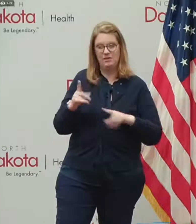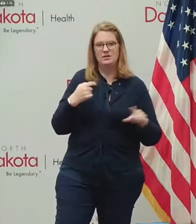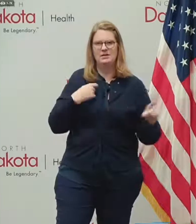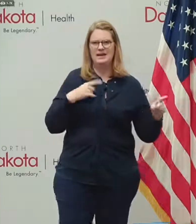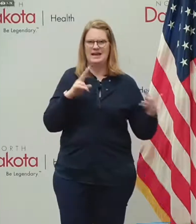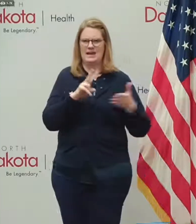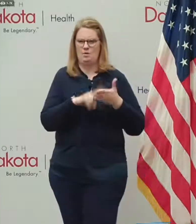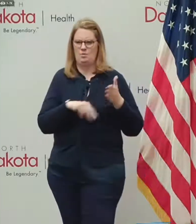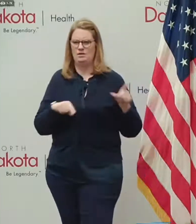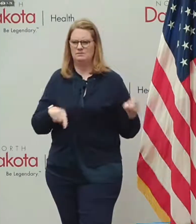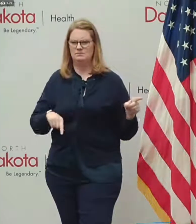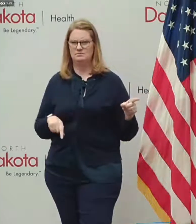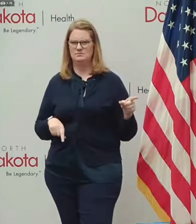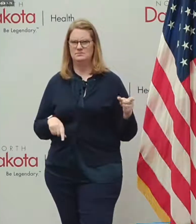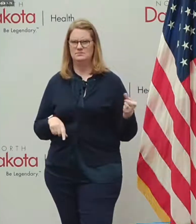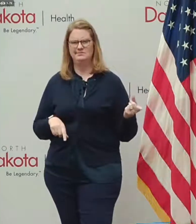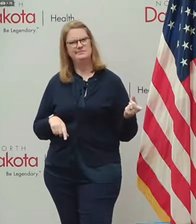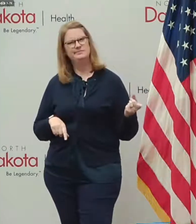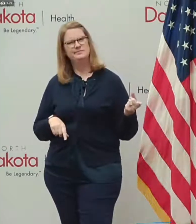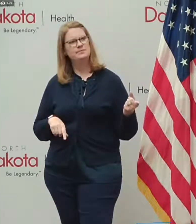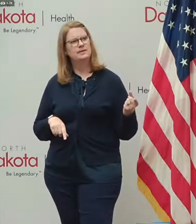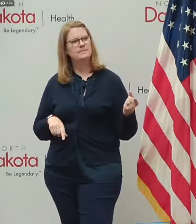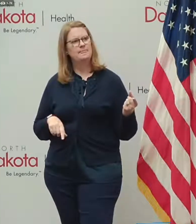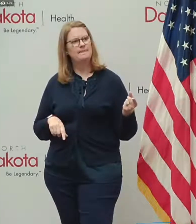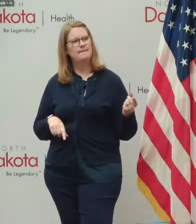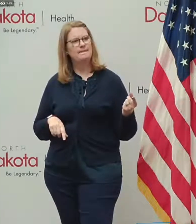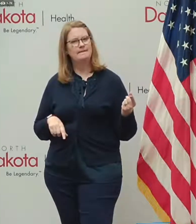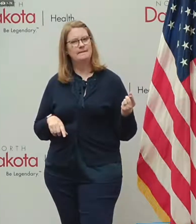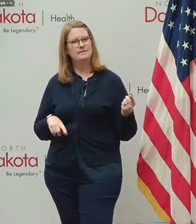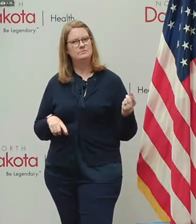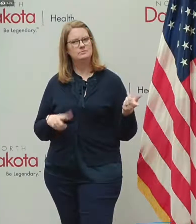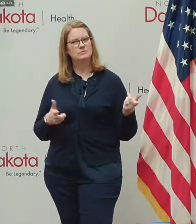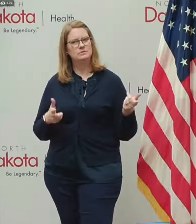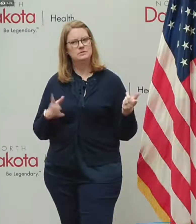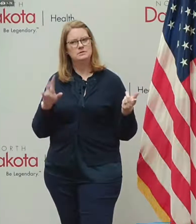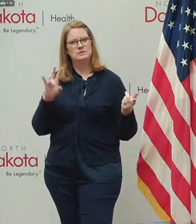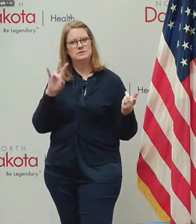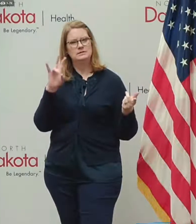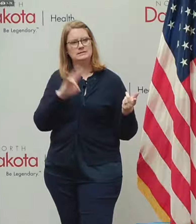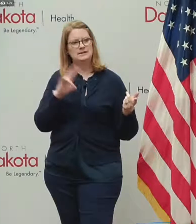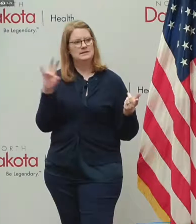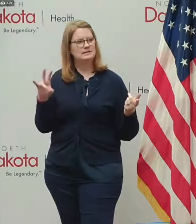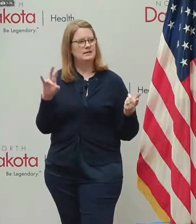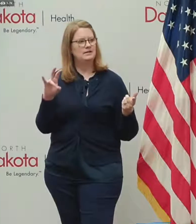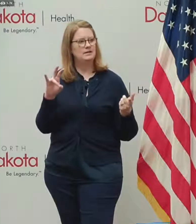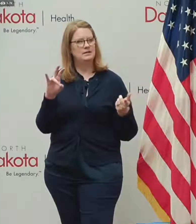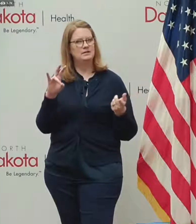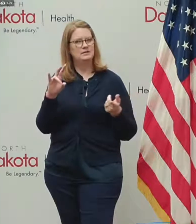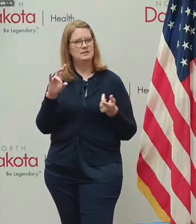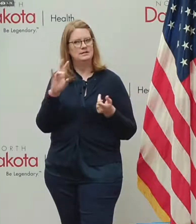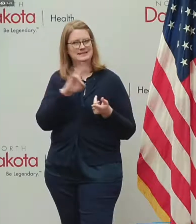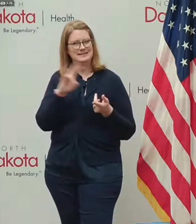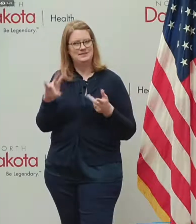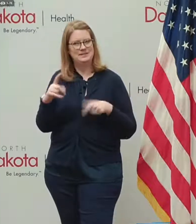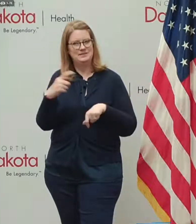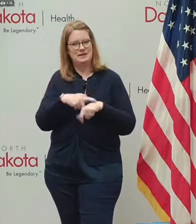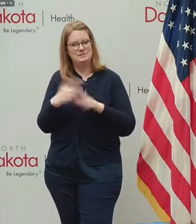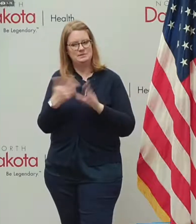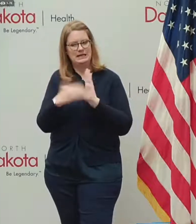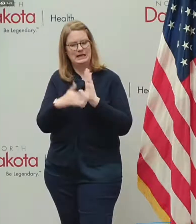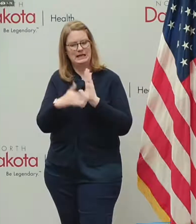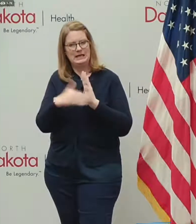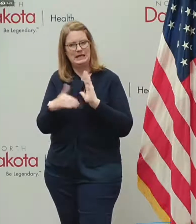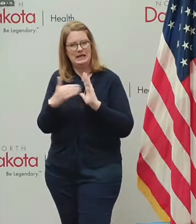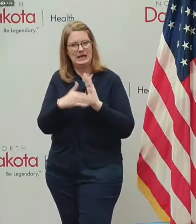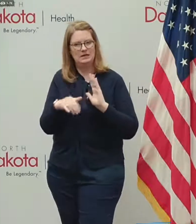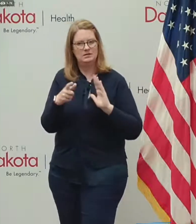felt like that we've said, I don't know if we've had 77 press conferences, we've said 77 times, that